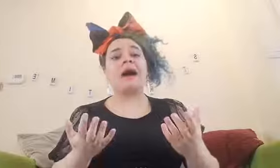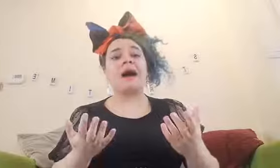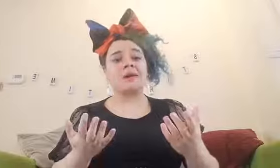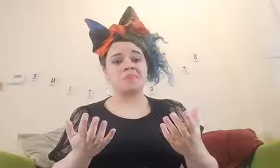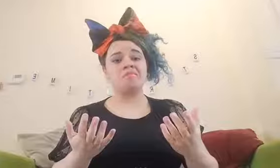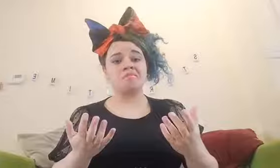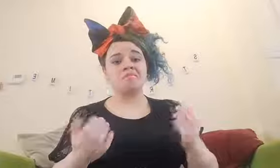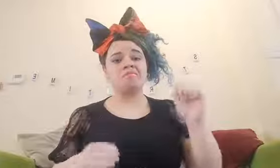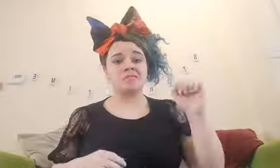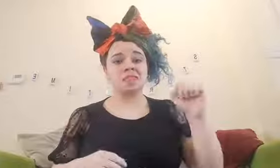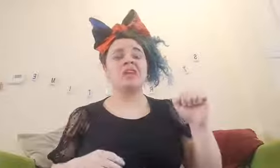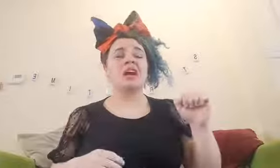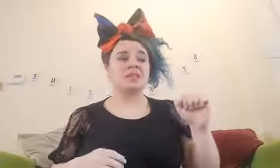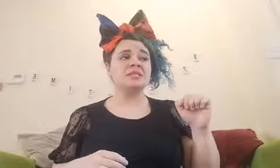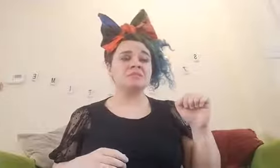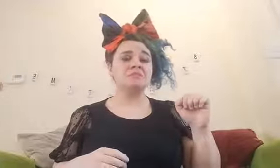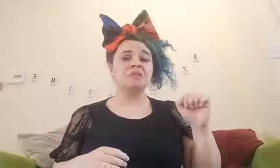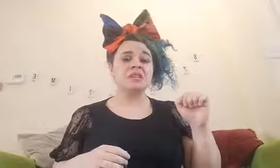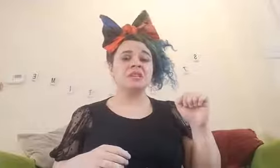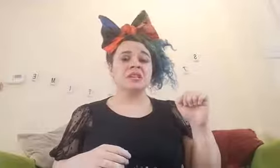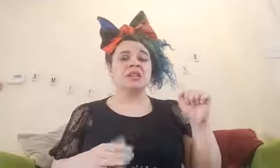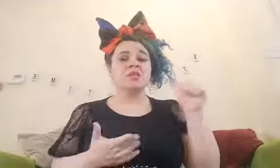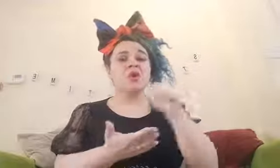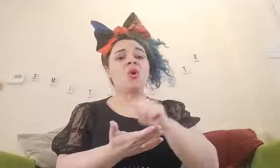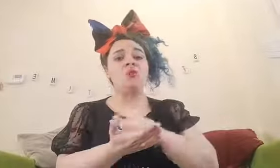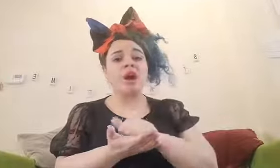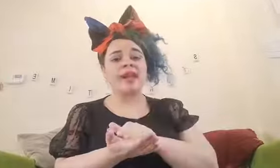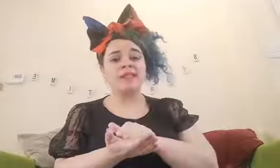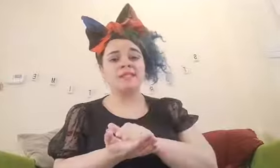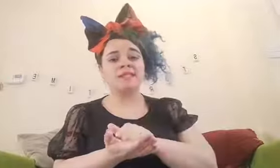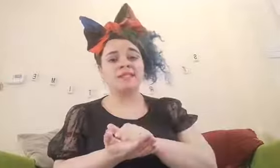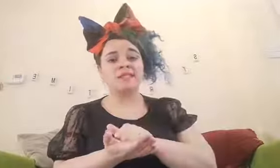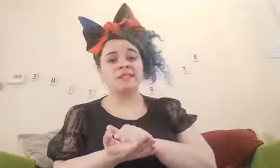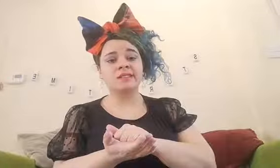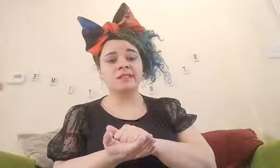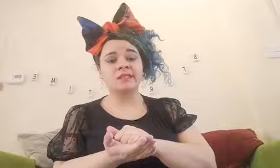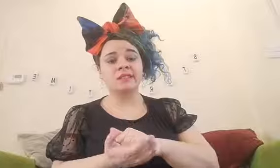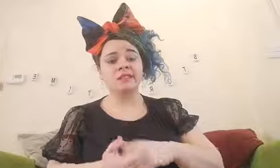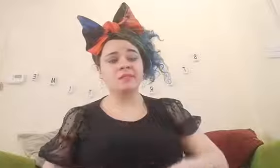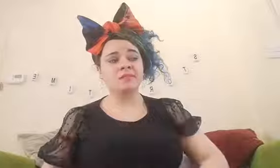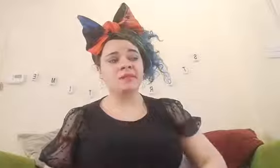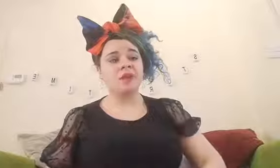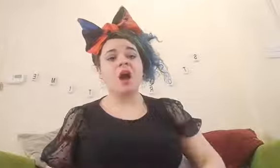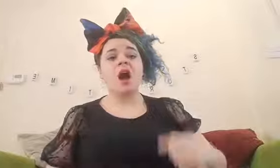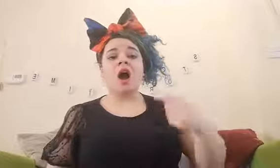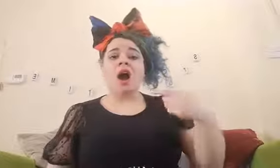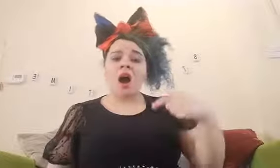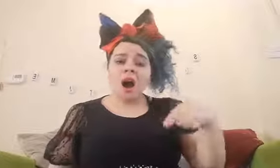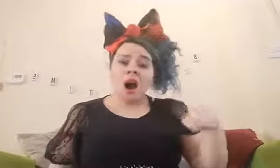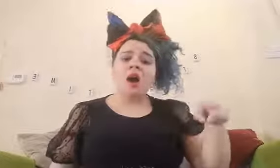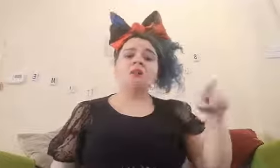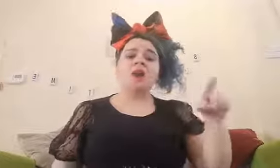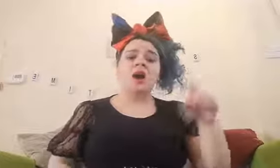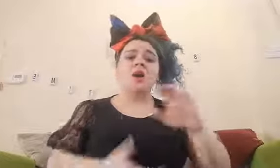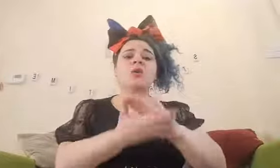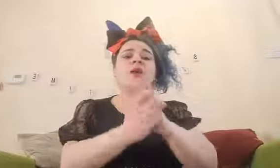Ah, yes, you're right, said Turtle. I'll go and